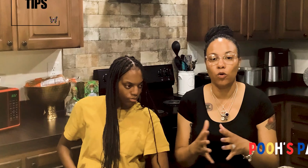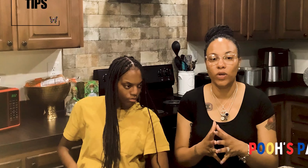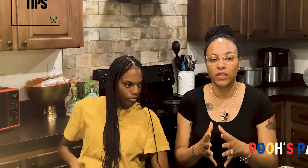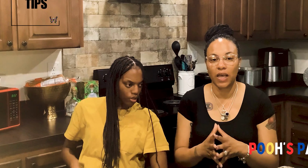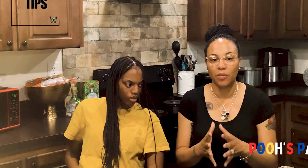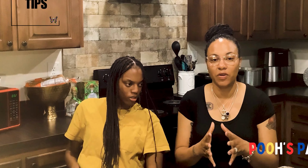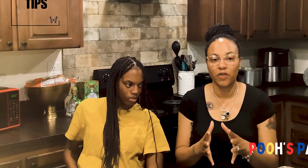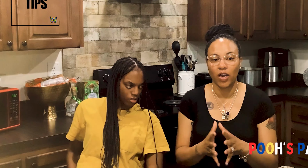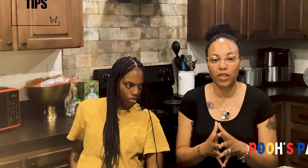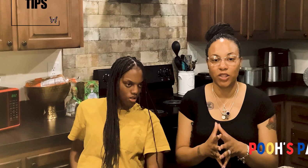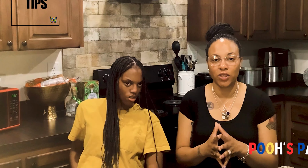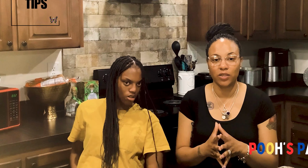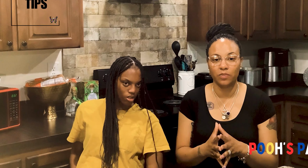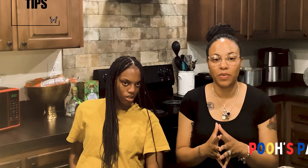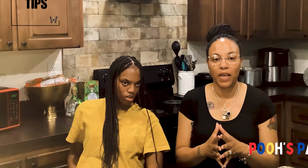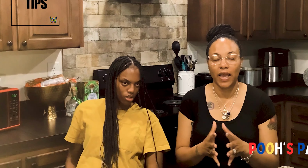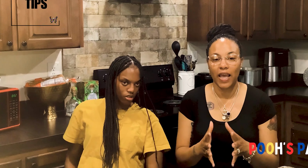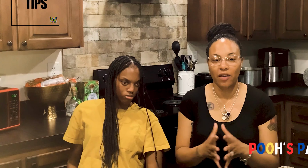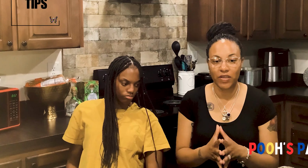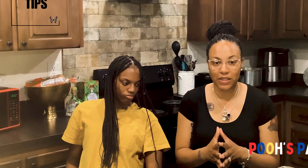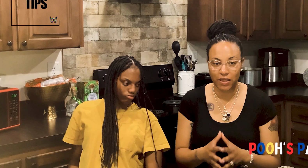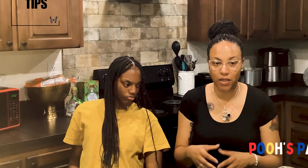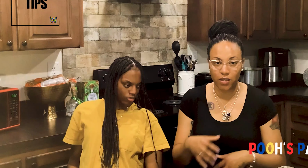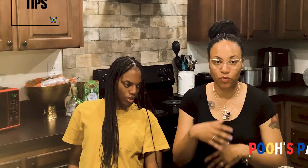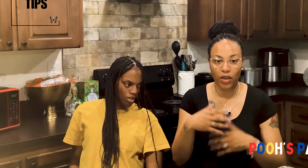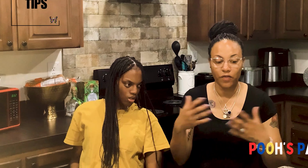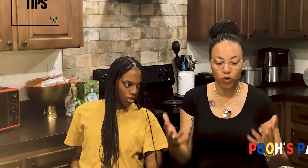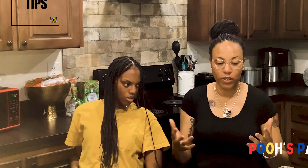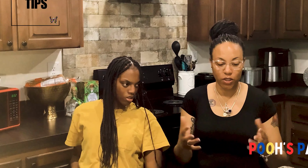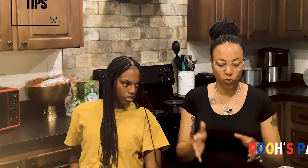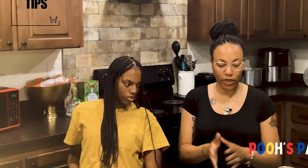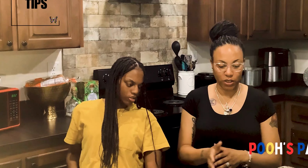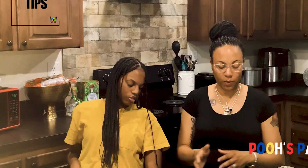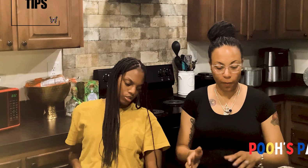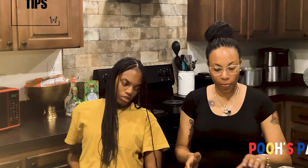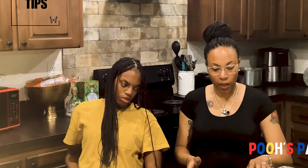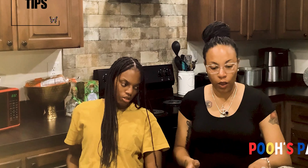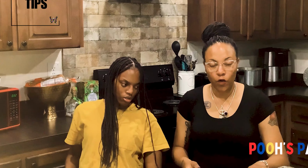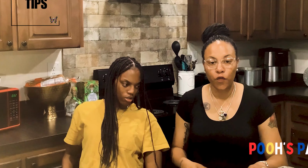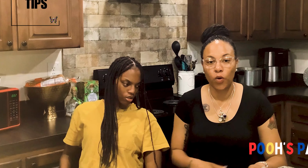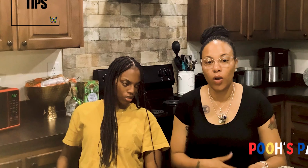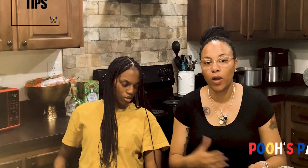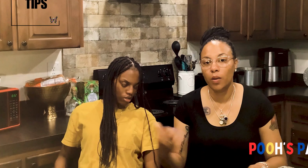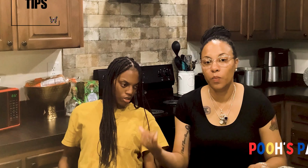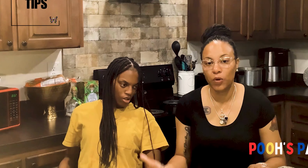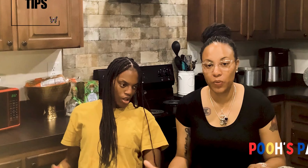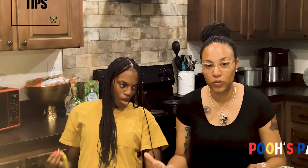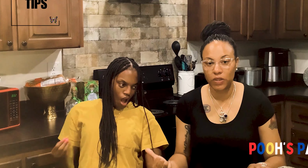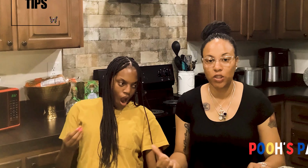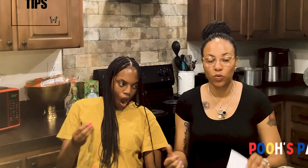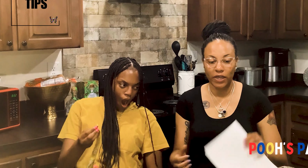what type of guardianship and advocacy is right for your situation. For Pooh's